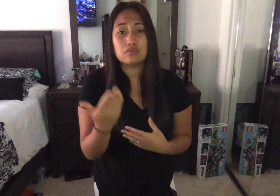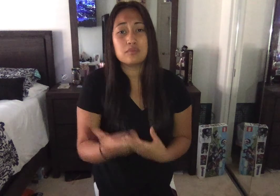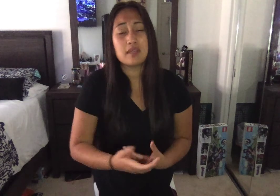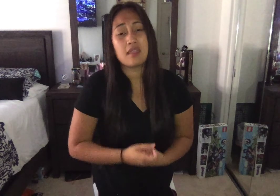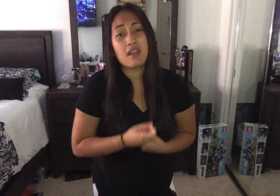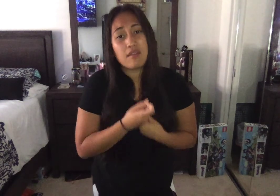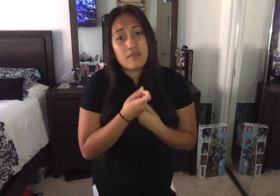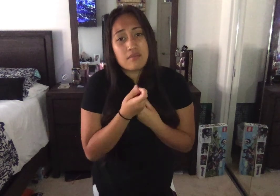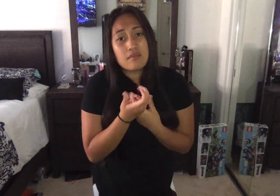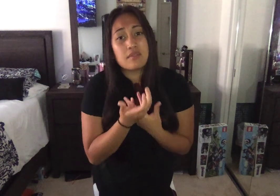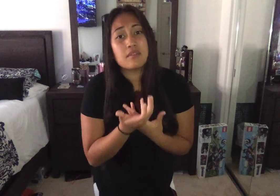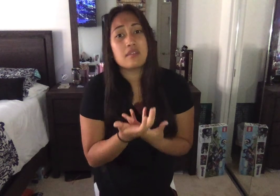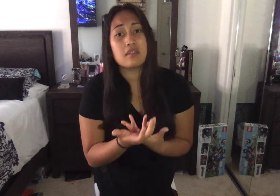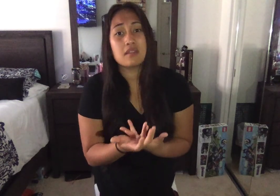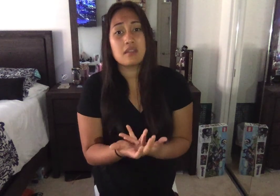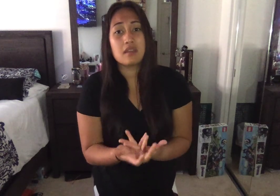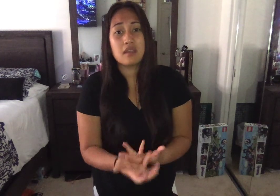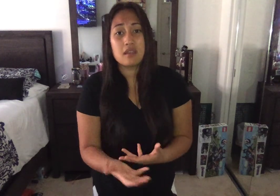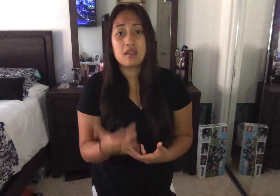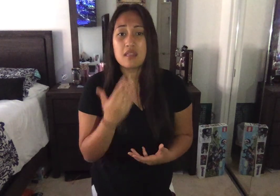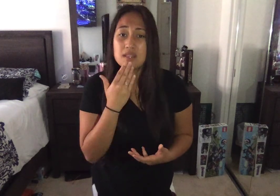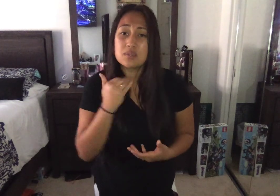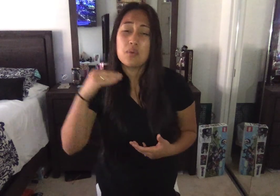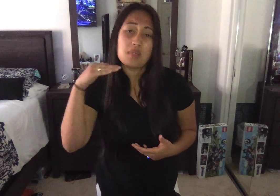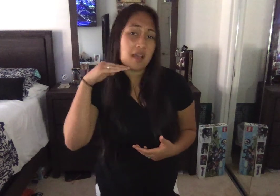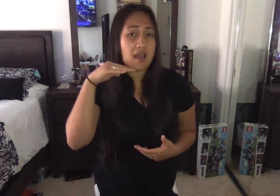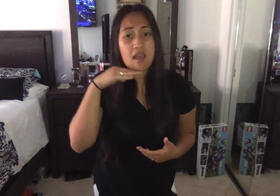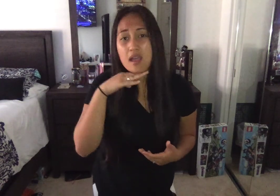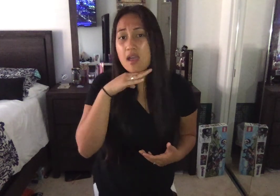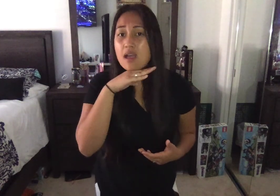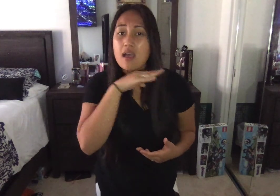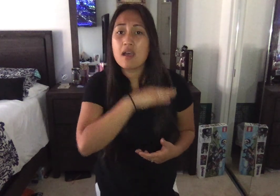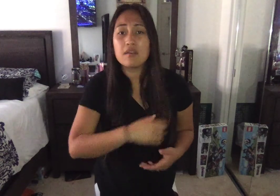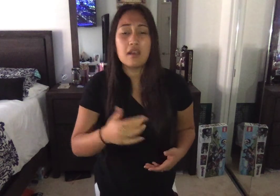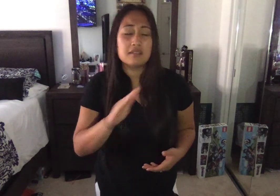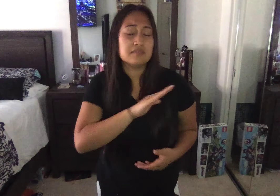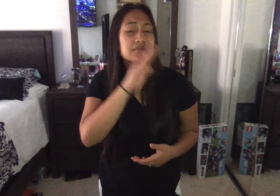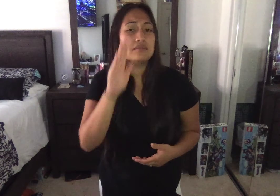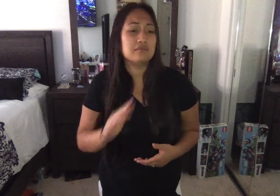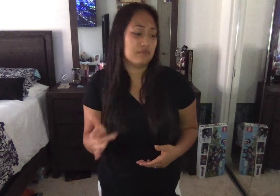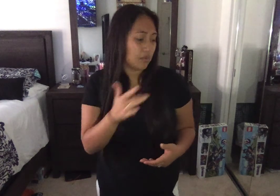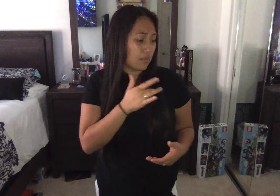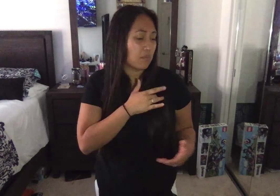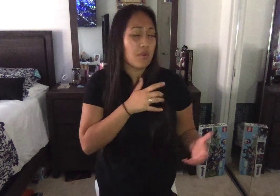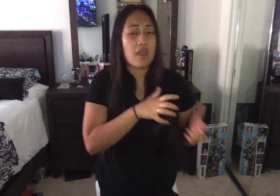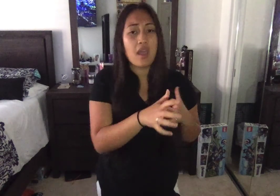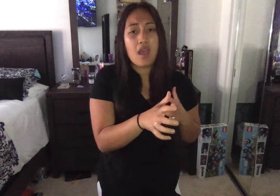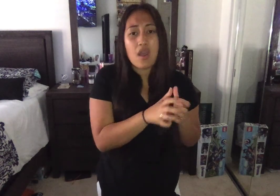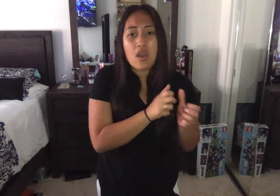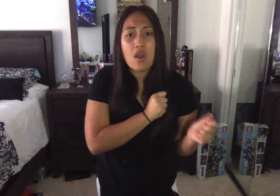give you all of me, honey, that's no lie I'll never break your heart